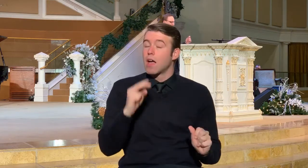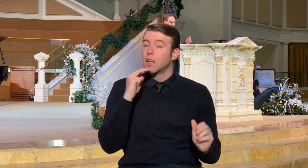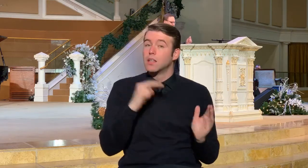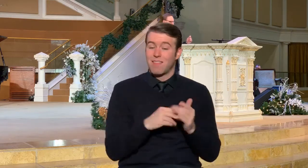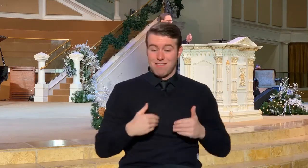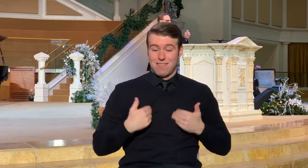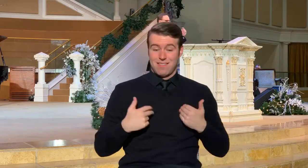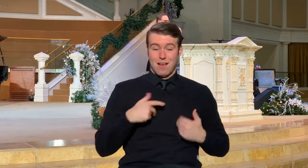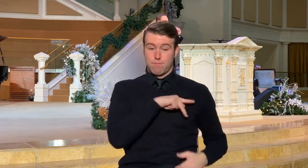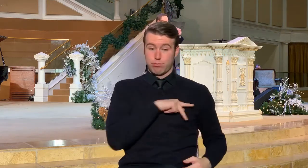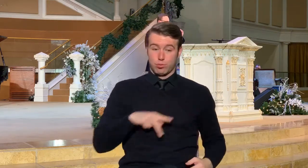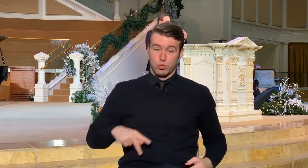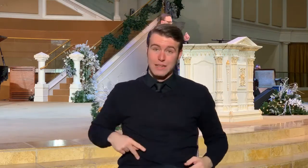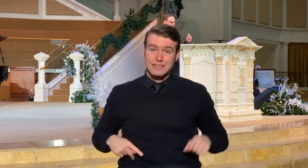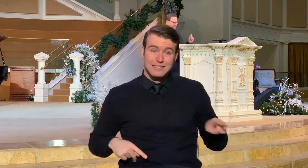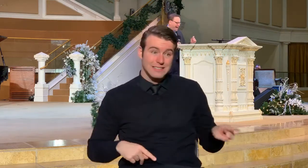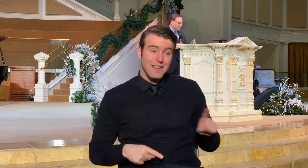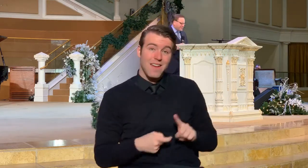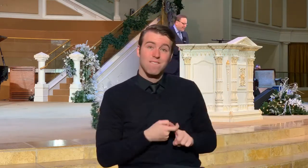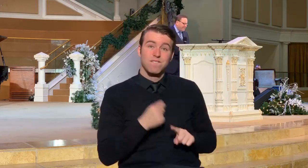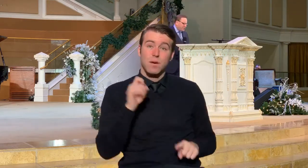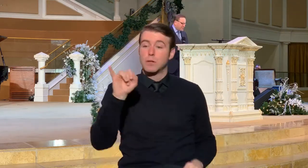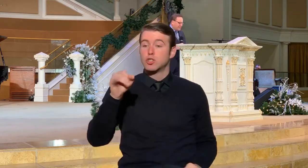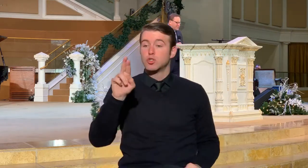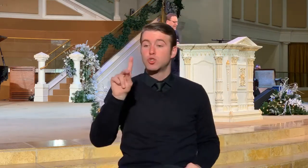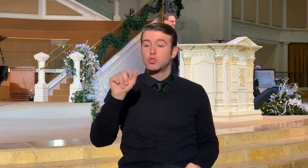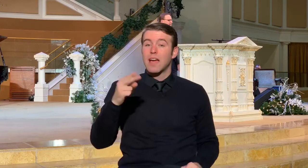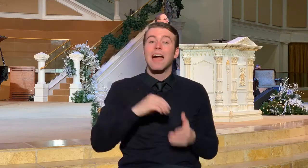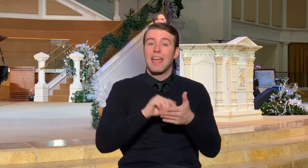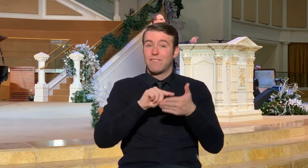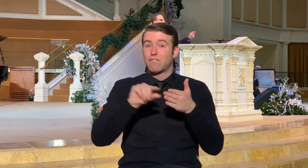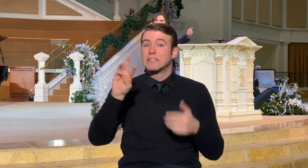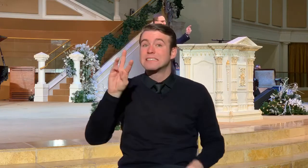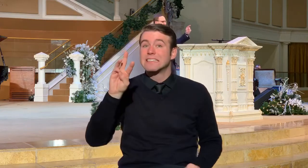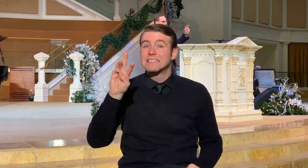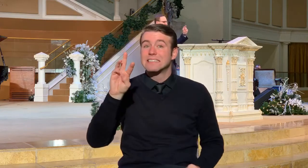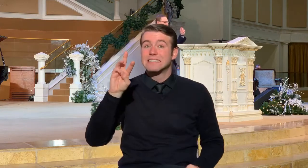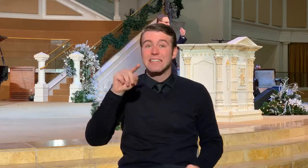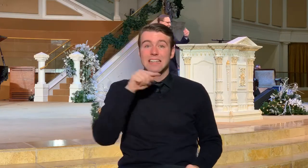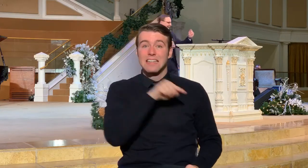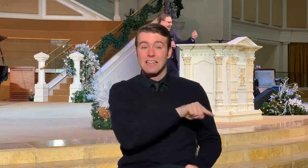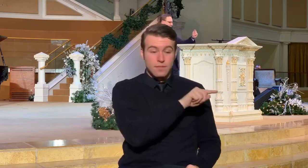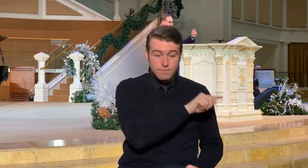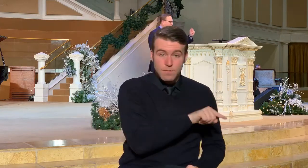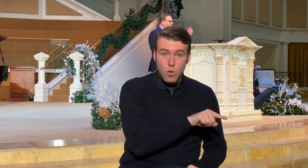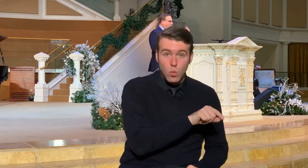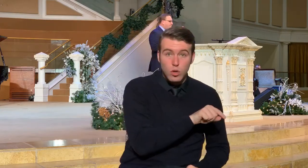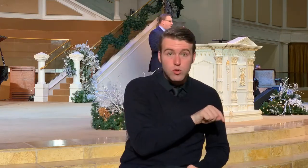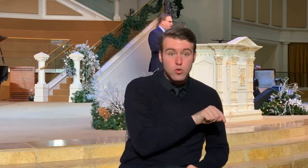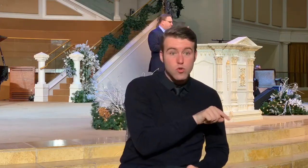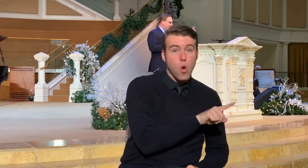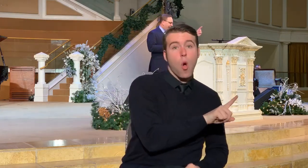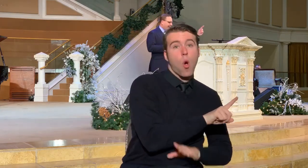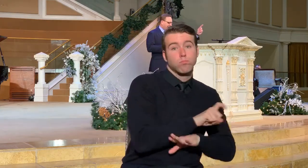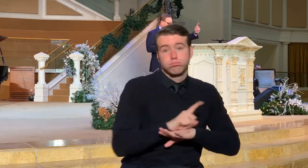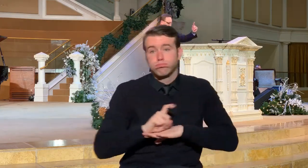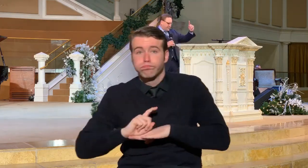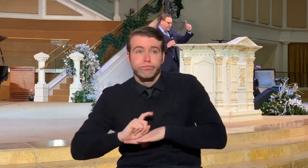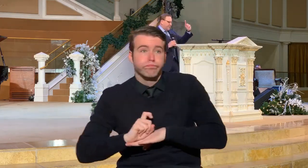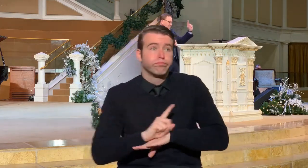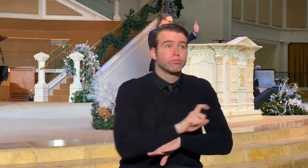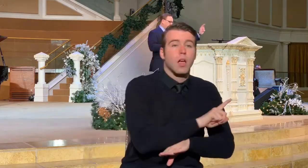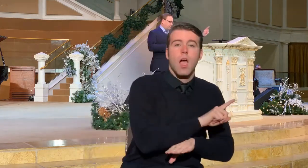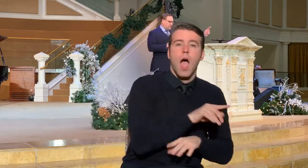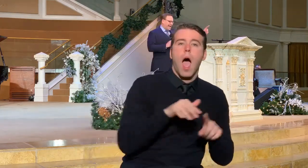young prince that went out of Judah. The Bible said in verse number 6, he went up and down among the